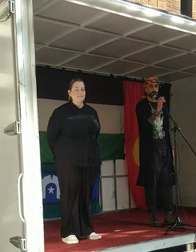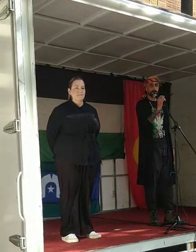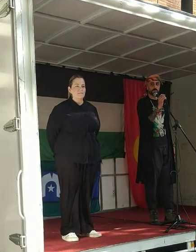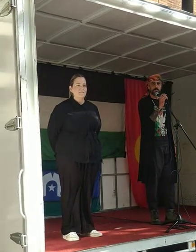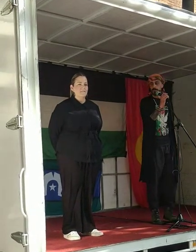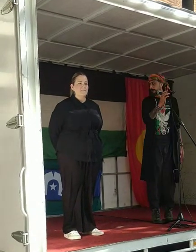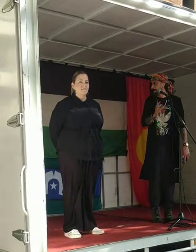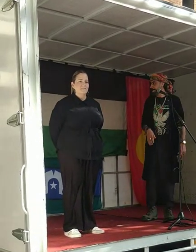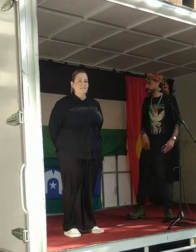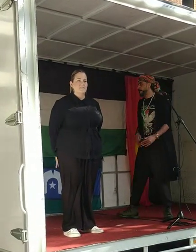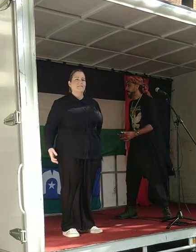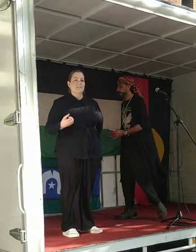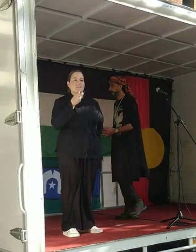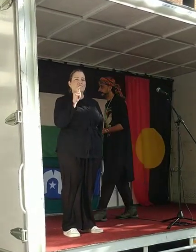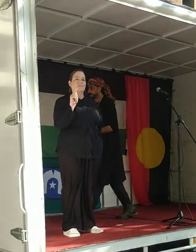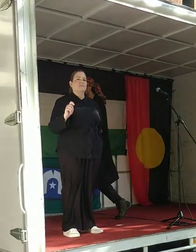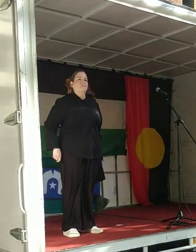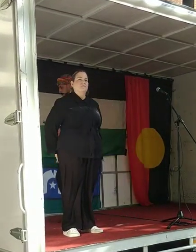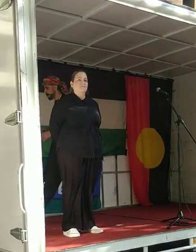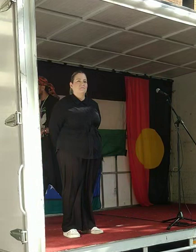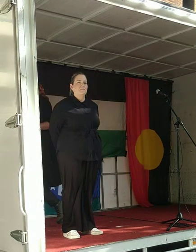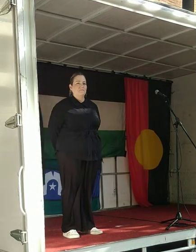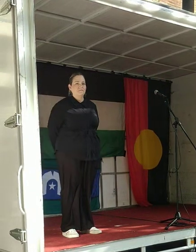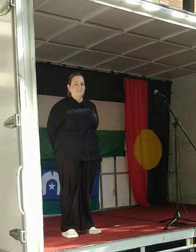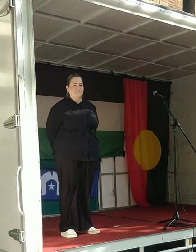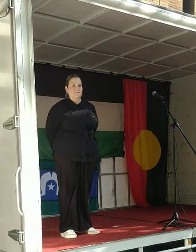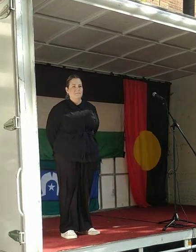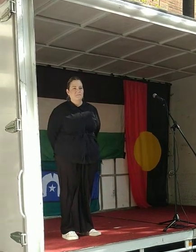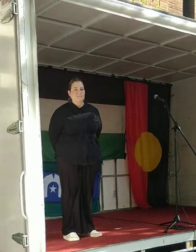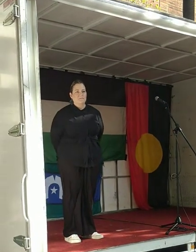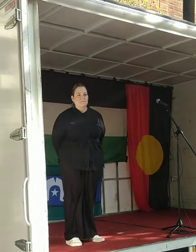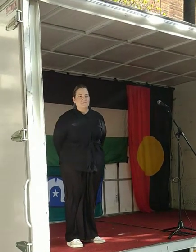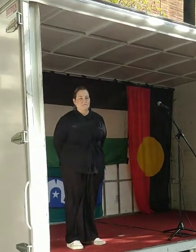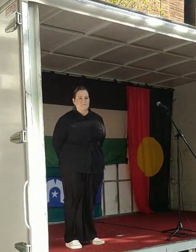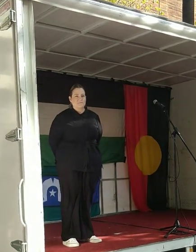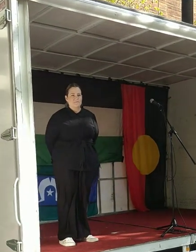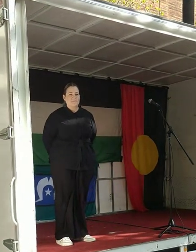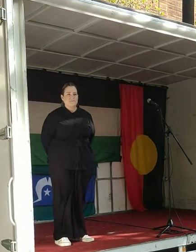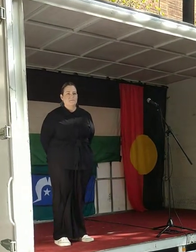So, I was just saying, just as long as the community has a clear perspective. Sorry.